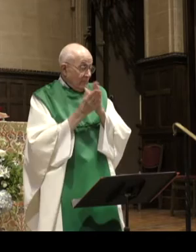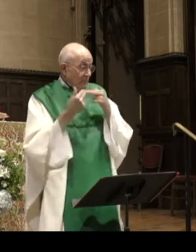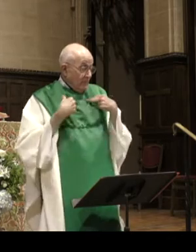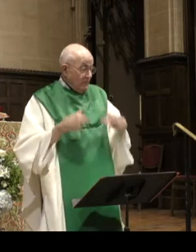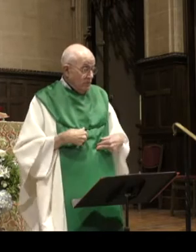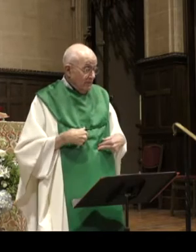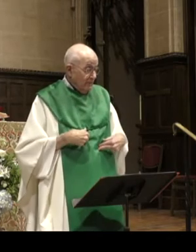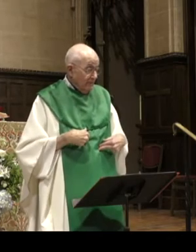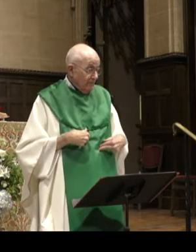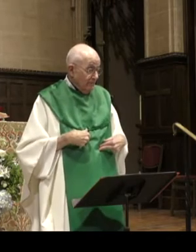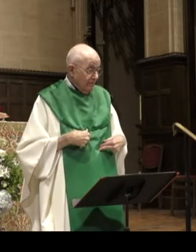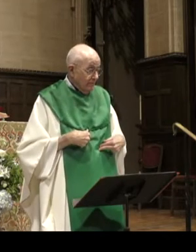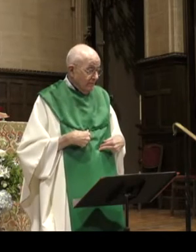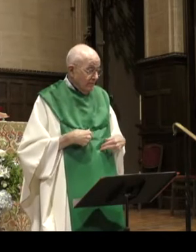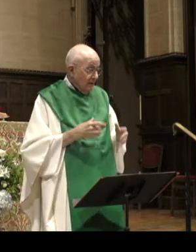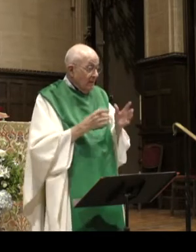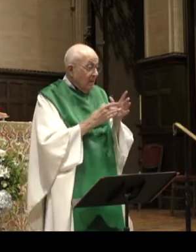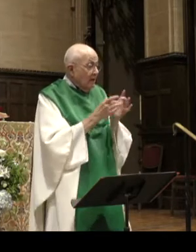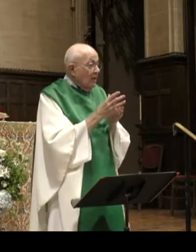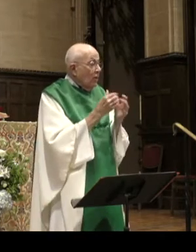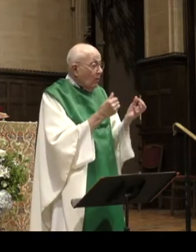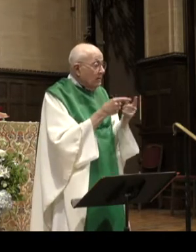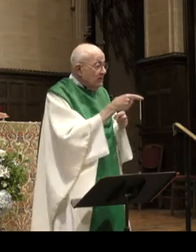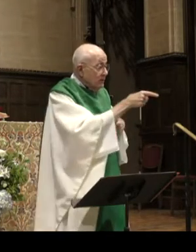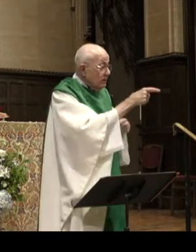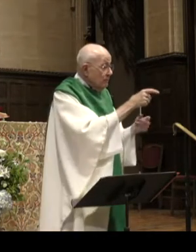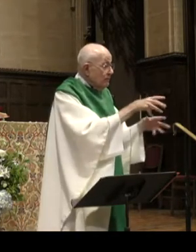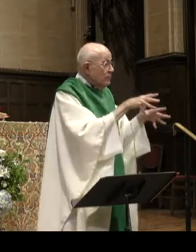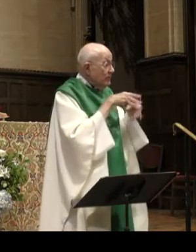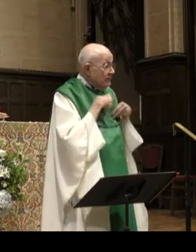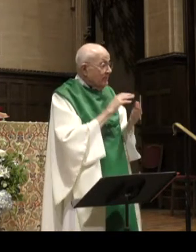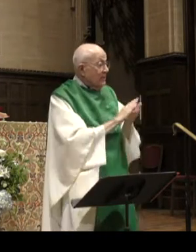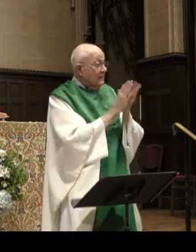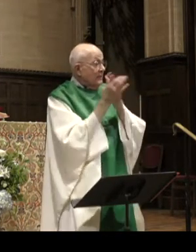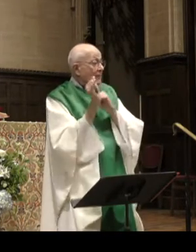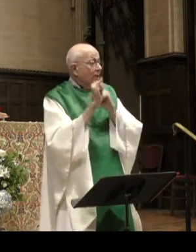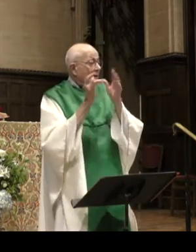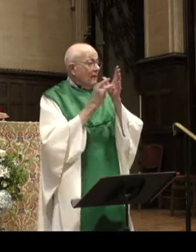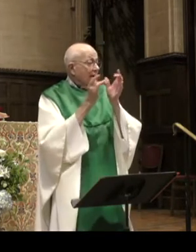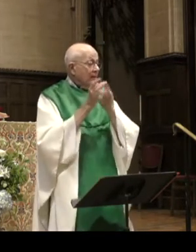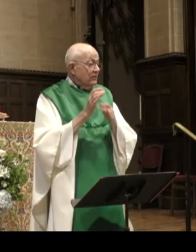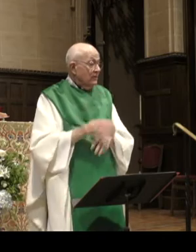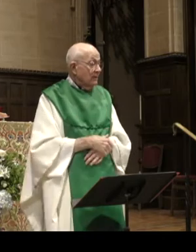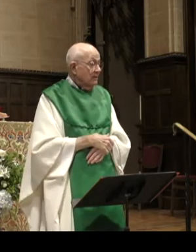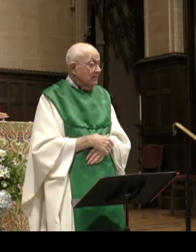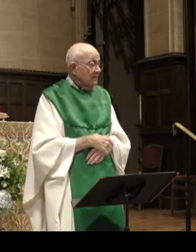Jesus accepted to become human. Jesus wants you to accept becoming like him.